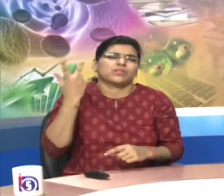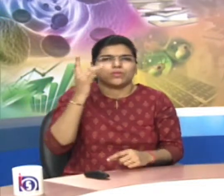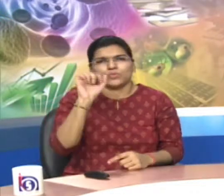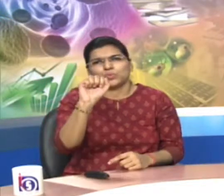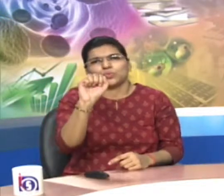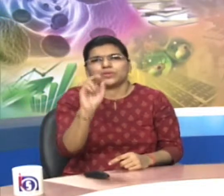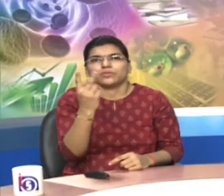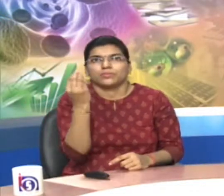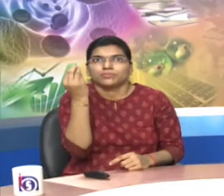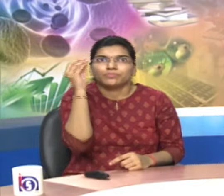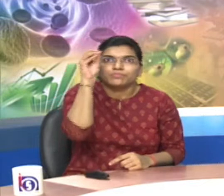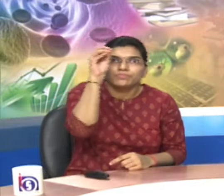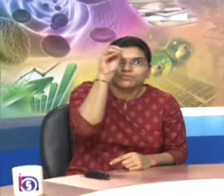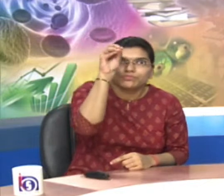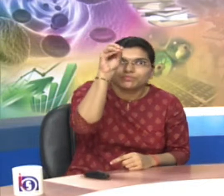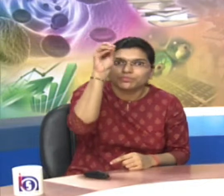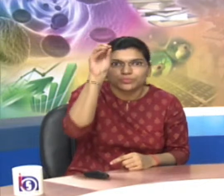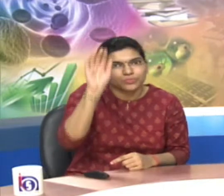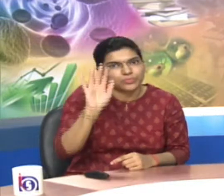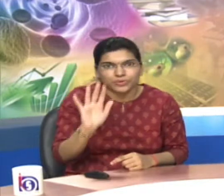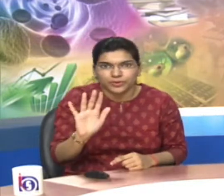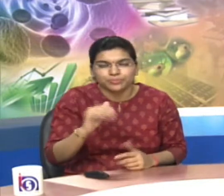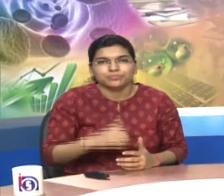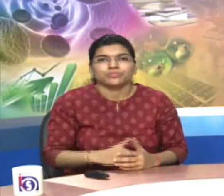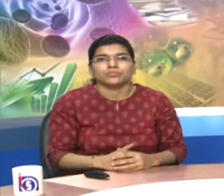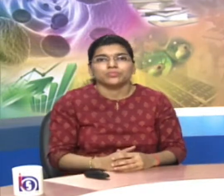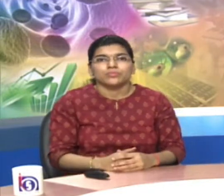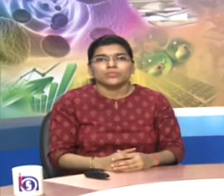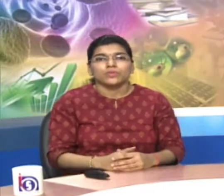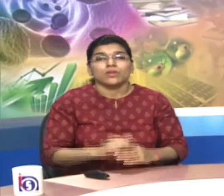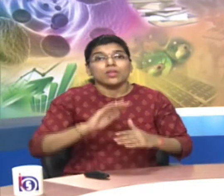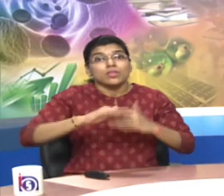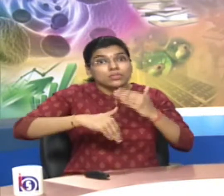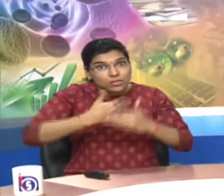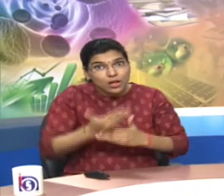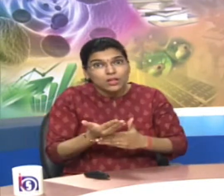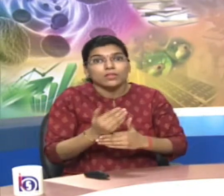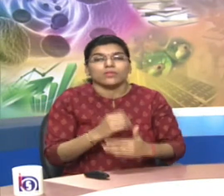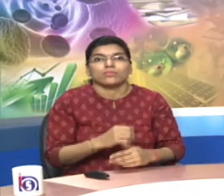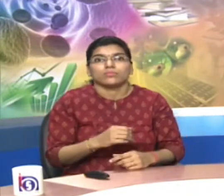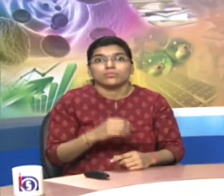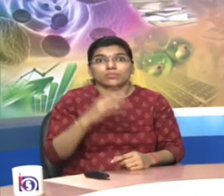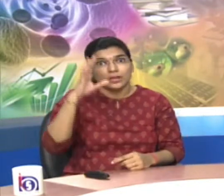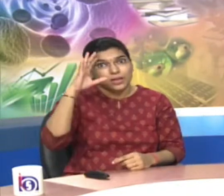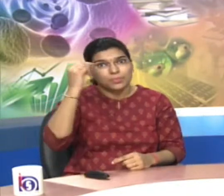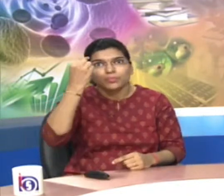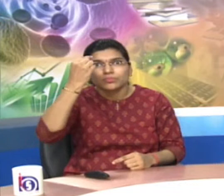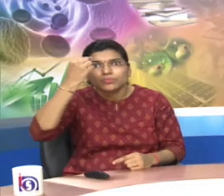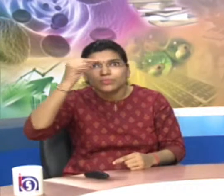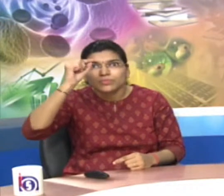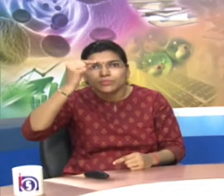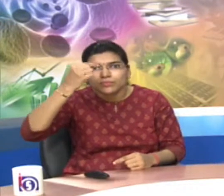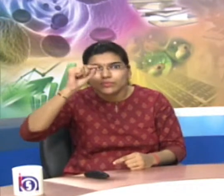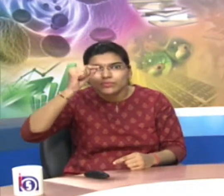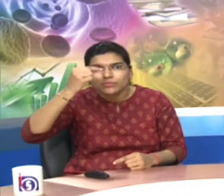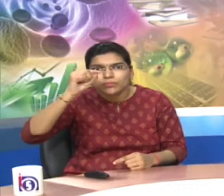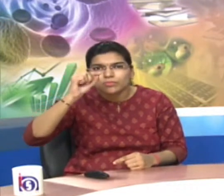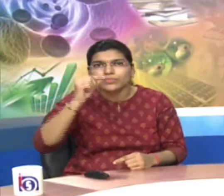There it is written that protect worksheet and content of the locked cell. If you have clicked